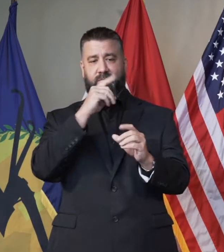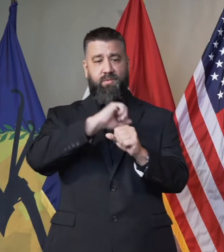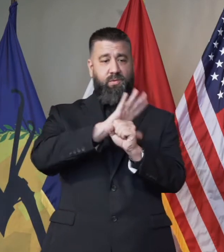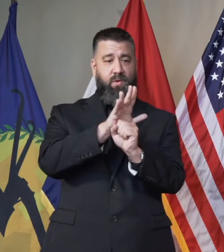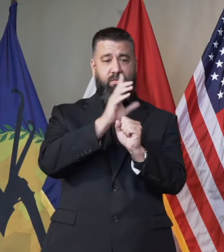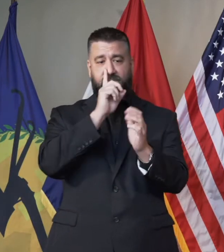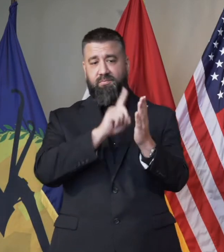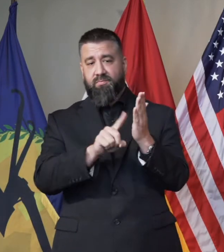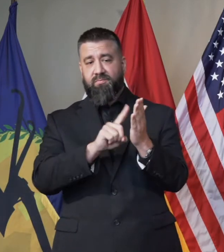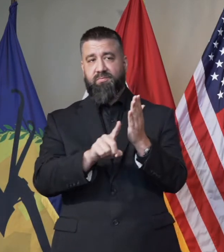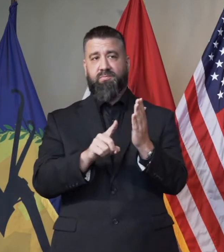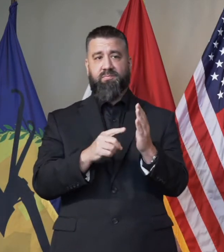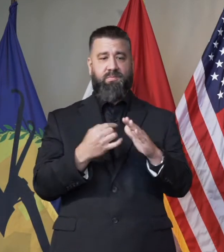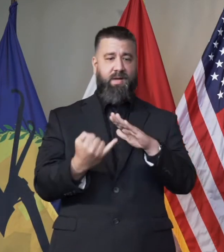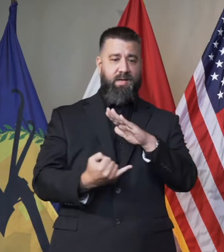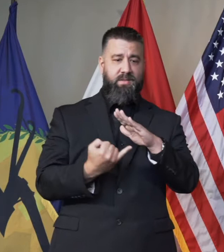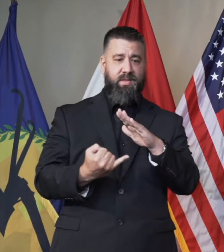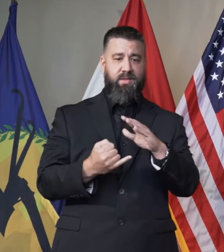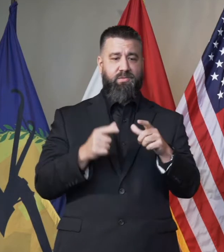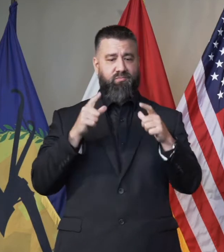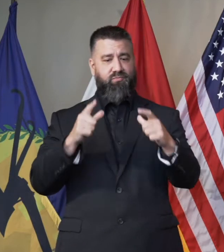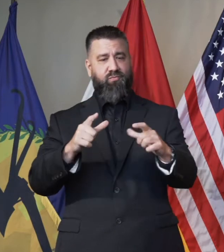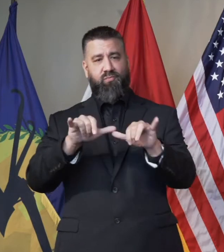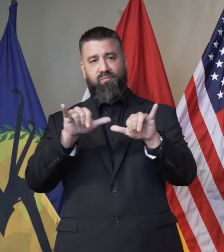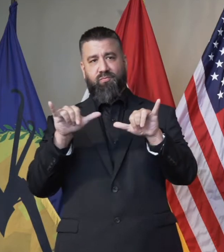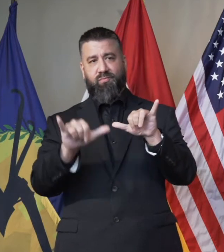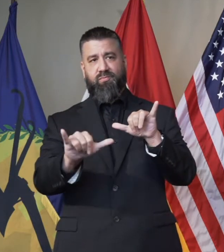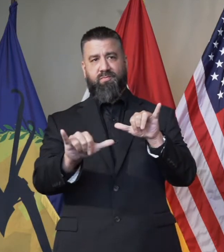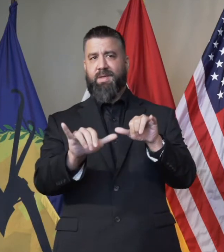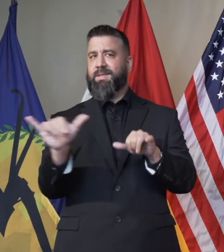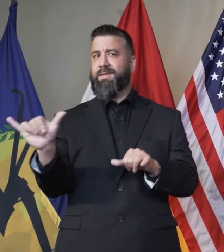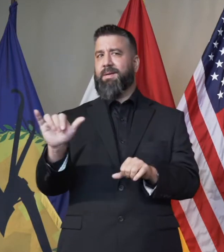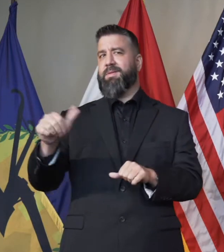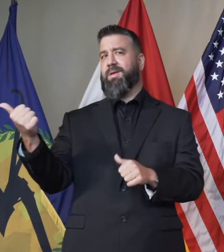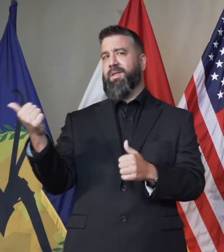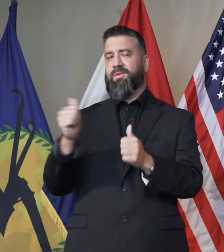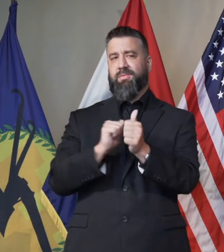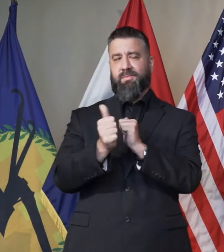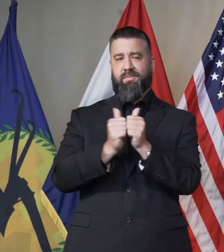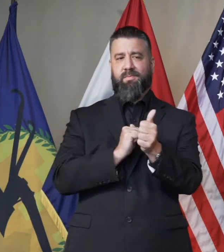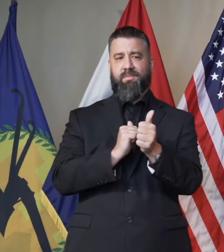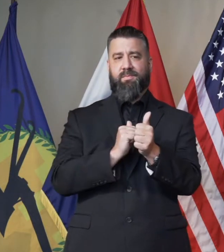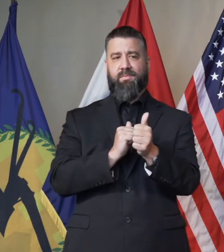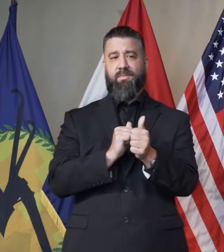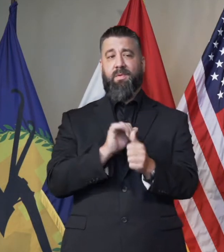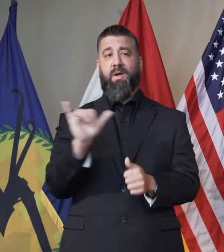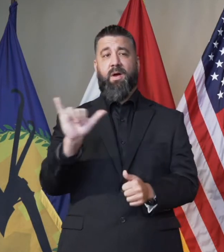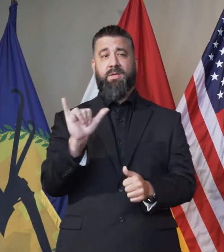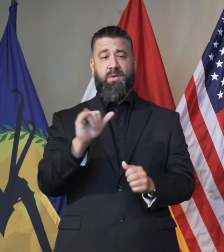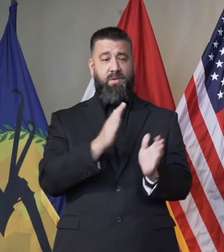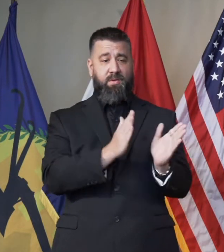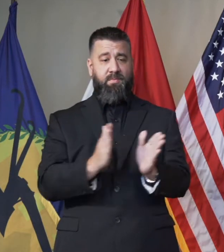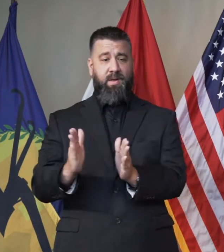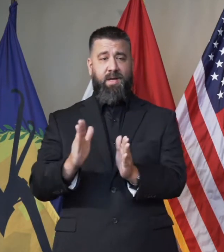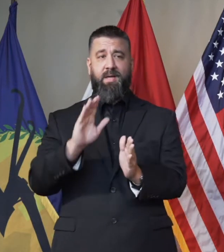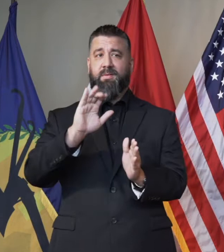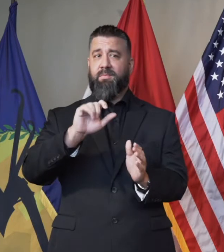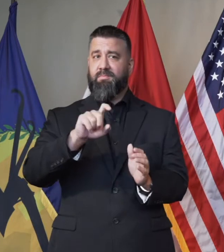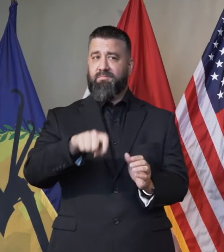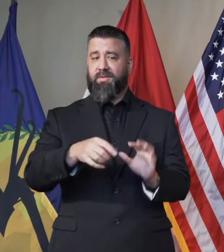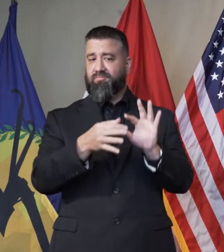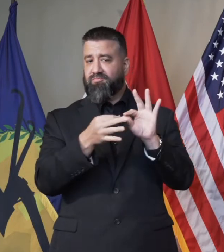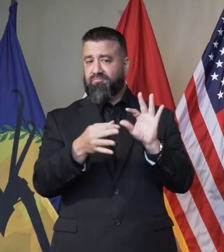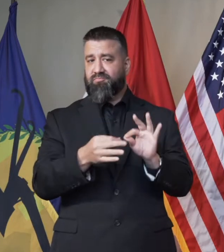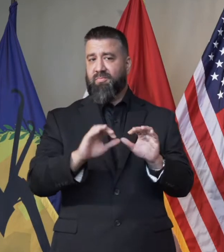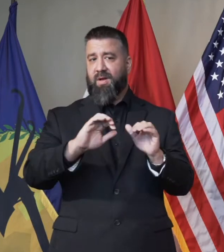sports activities. They must also specify how spectators will be managed. And they must